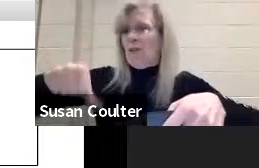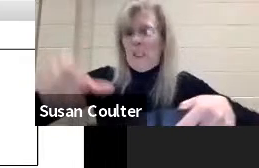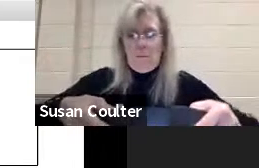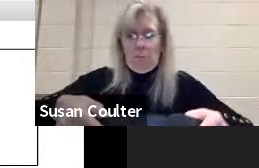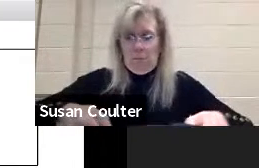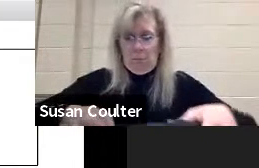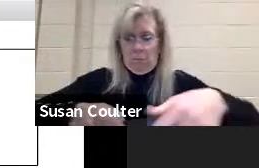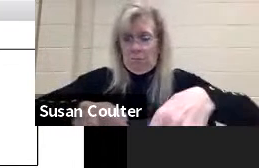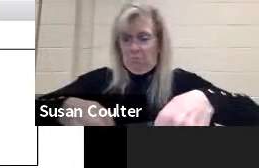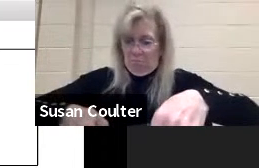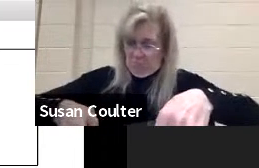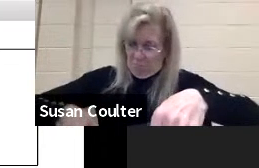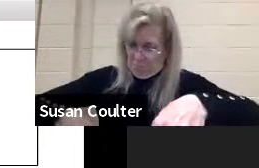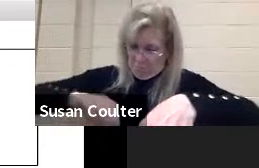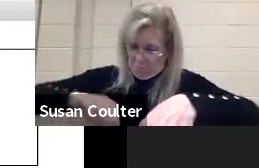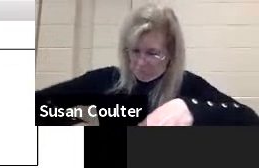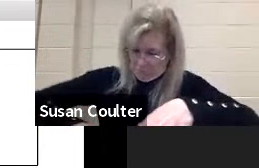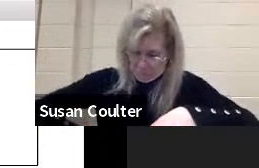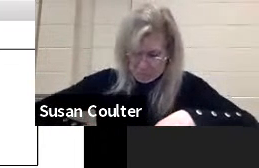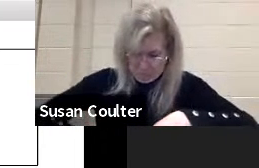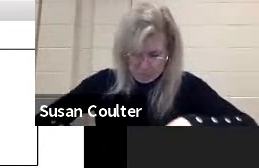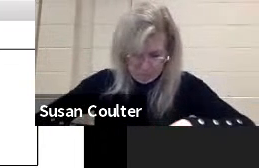Just press it.